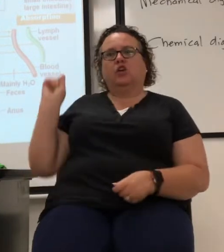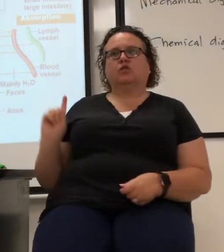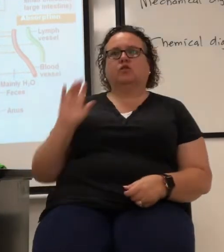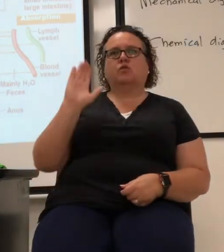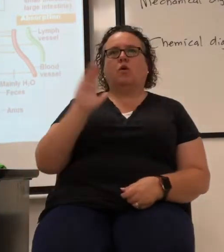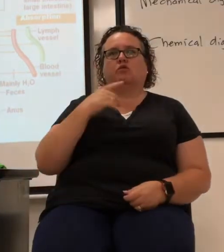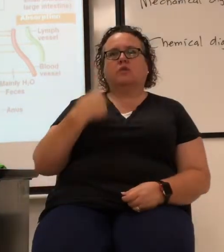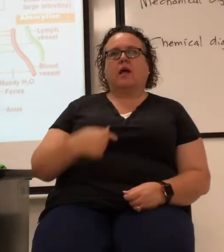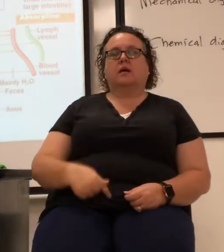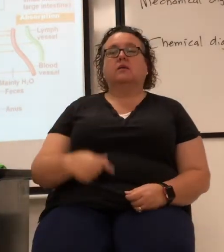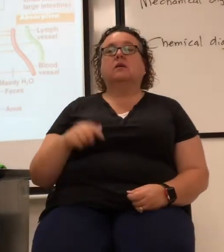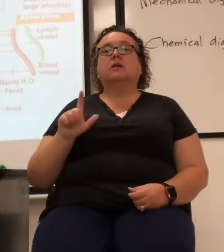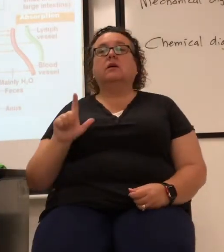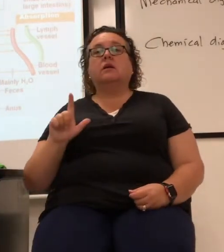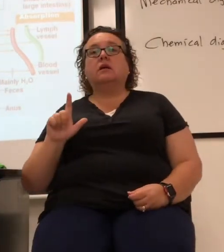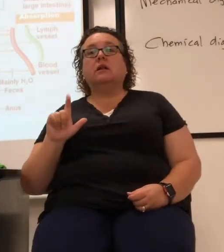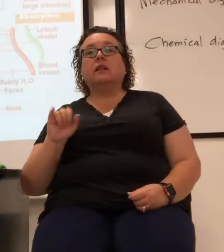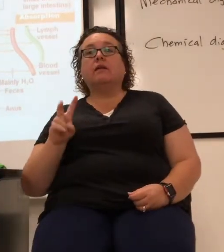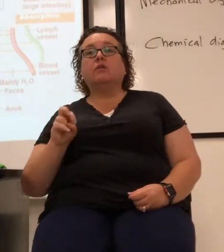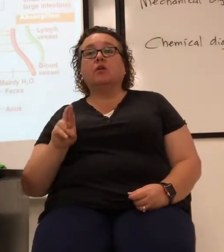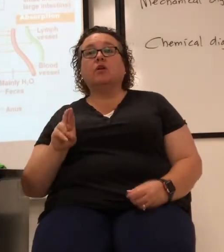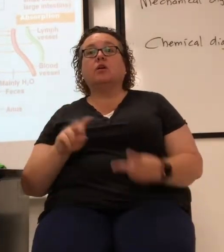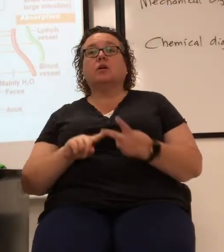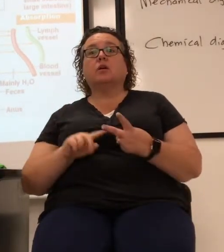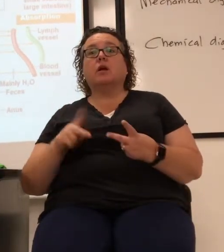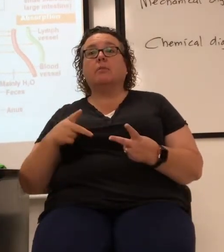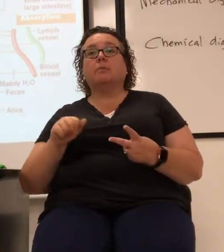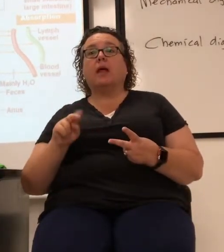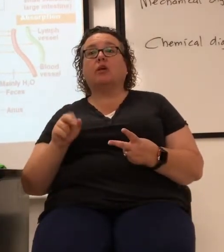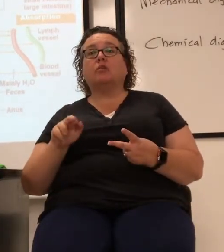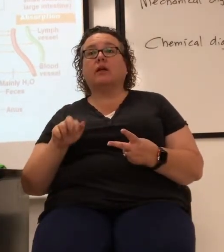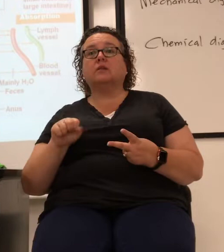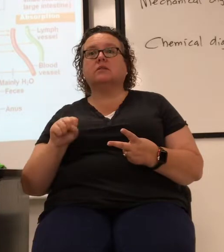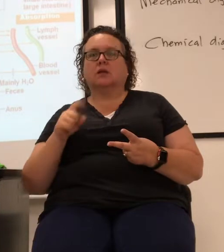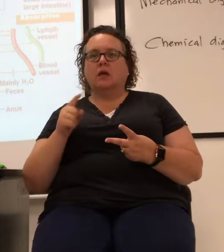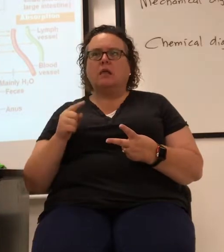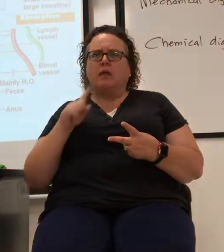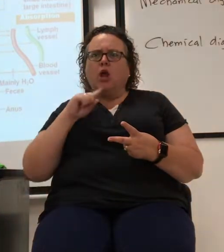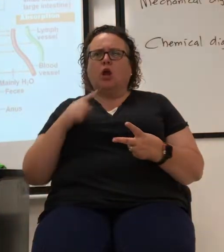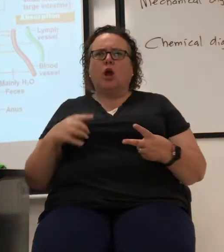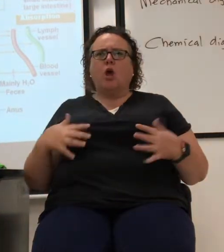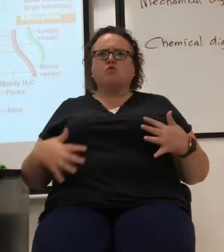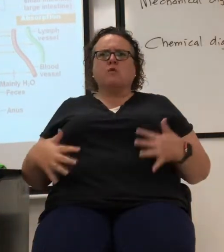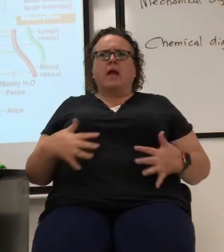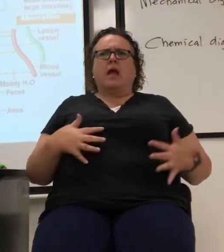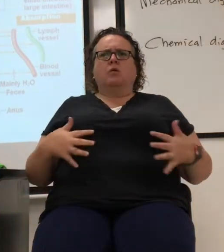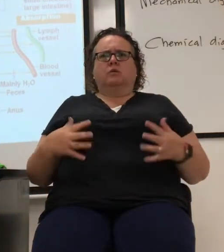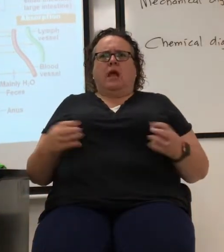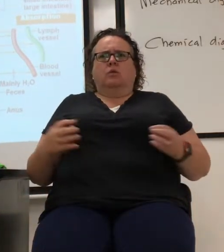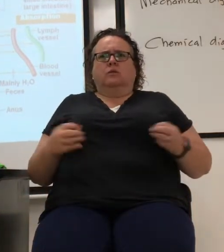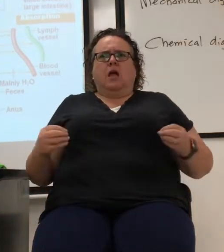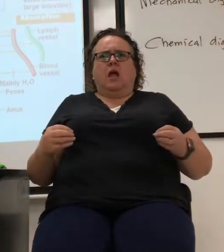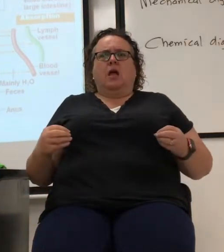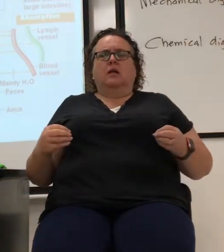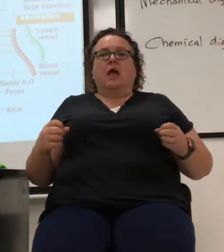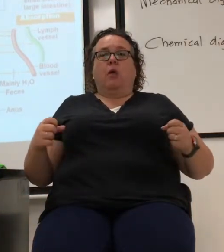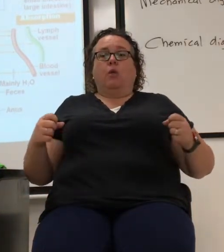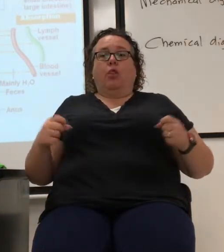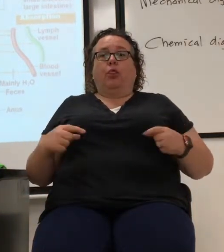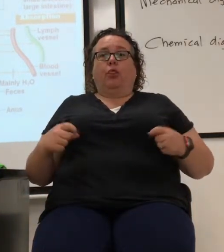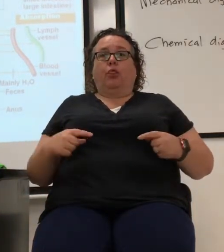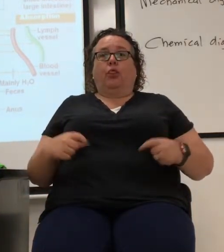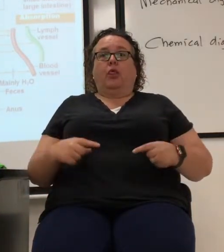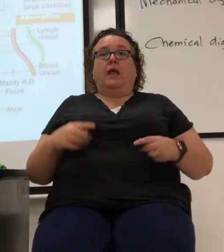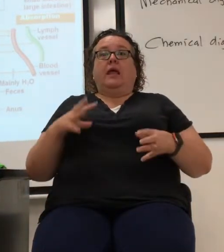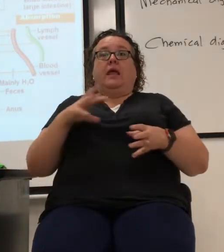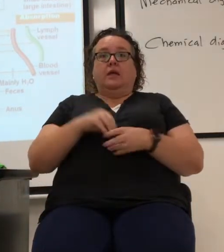Liver, pancreas, they're around here. They secrete things into it, but they're not on the tract. That's